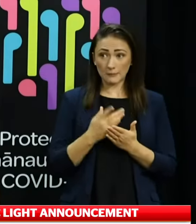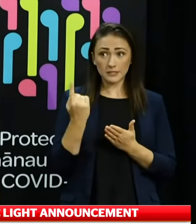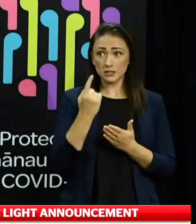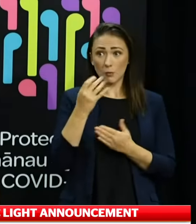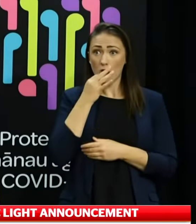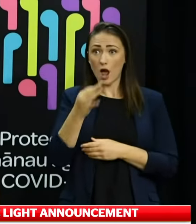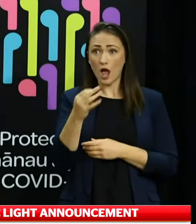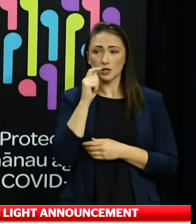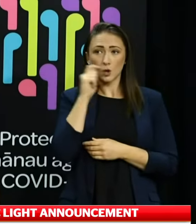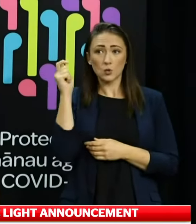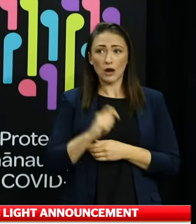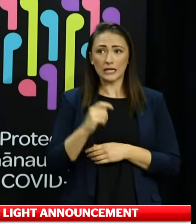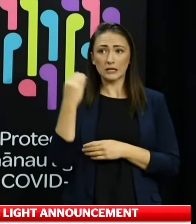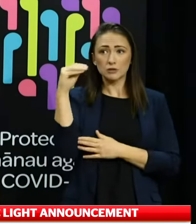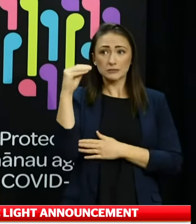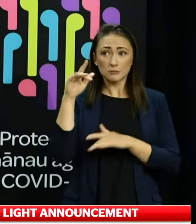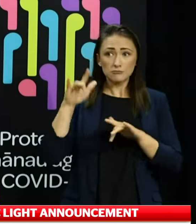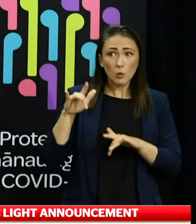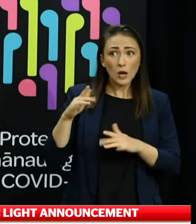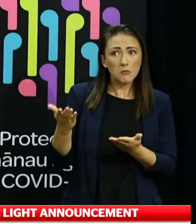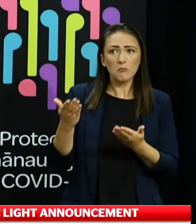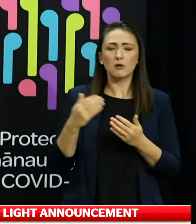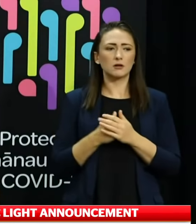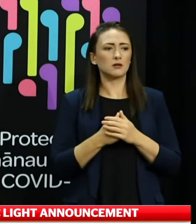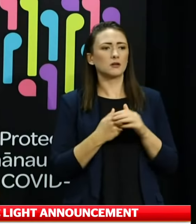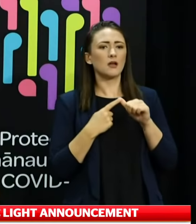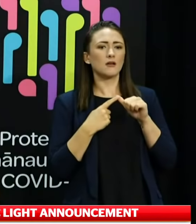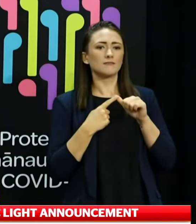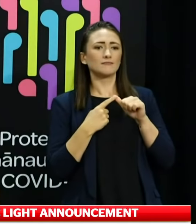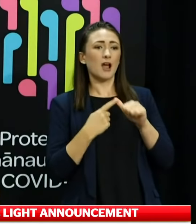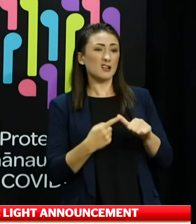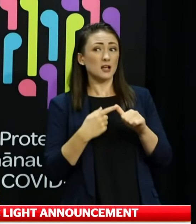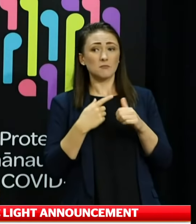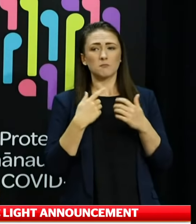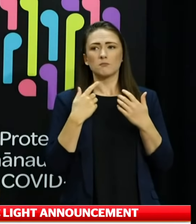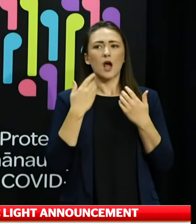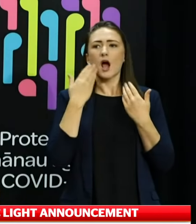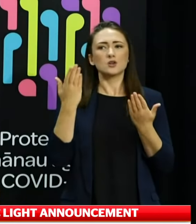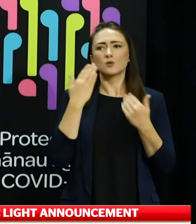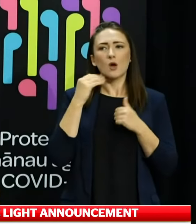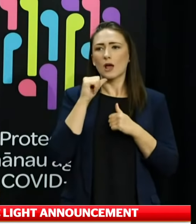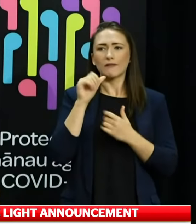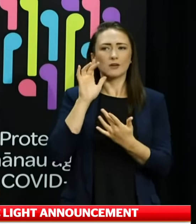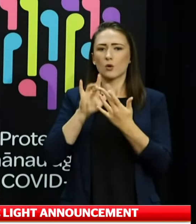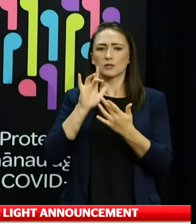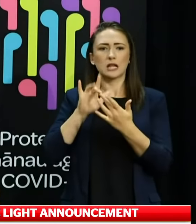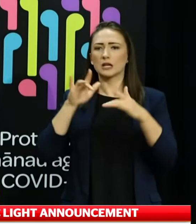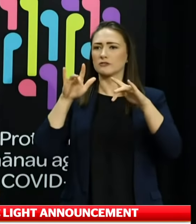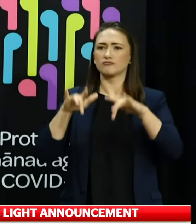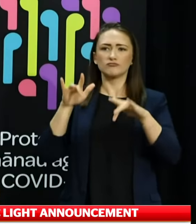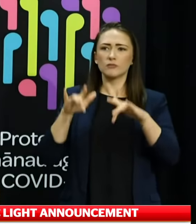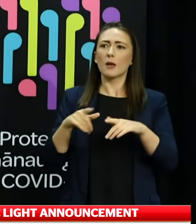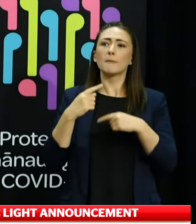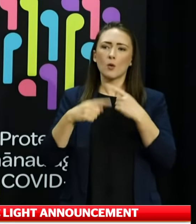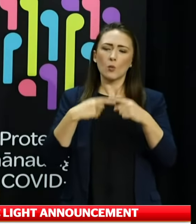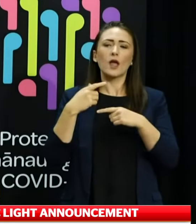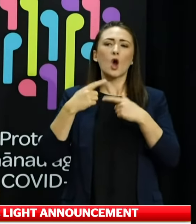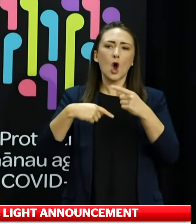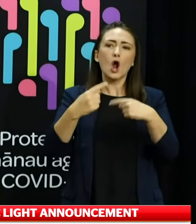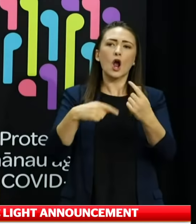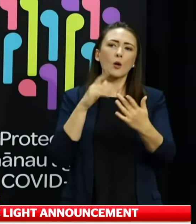our Prime Minister, has been in regular contact with both the President and the Prime Minister of the Ukraine. They are well aware of the New Zealand support, and